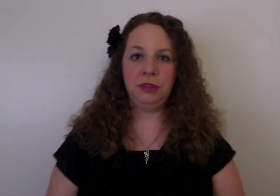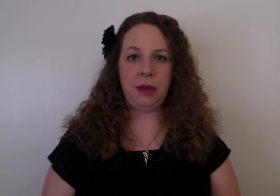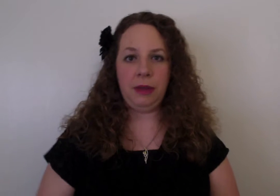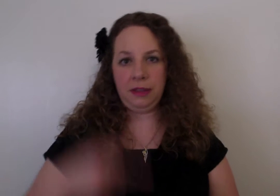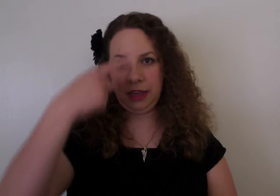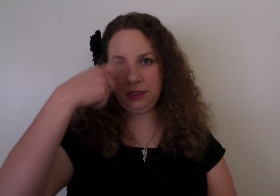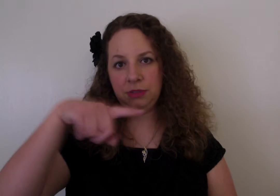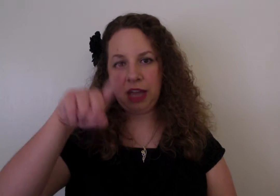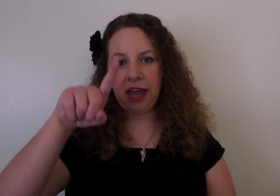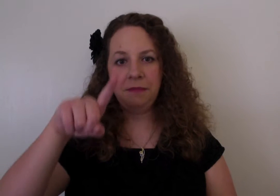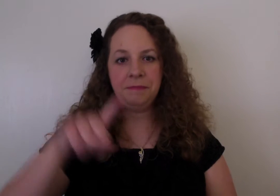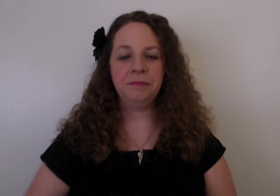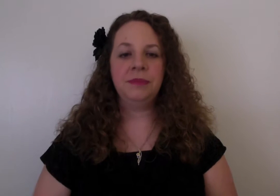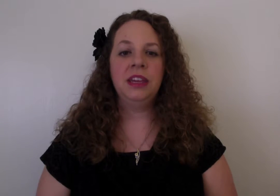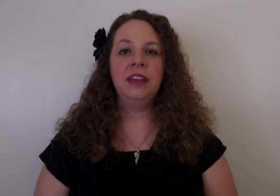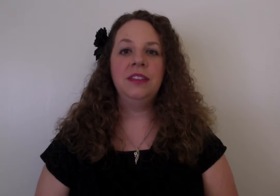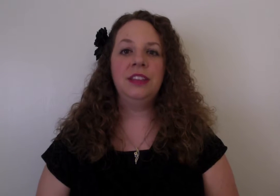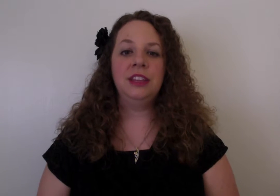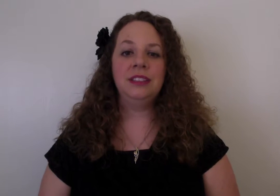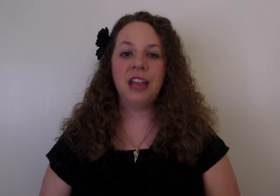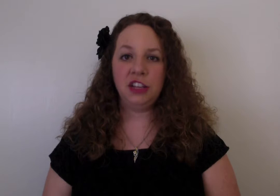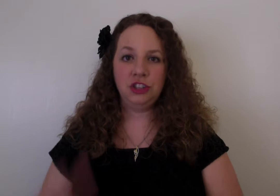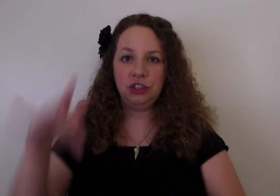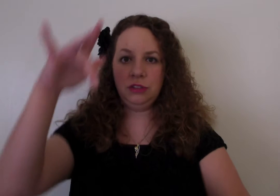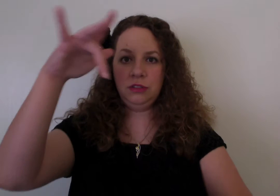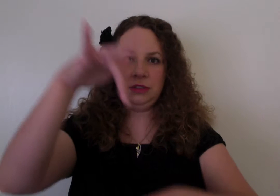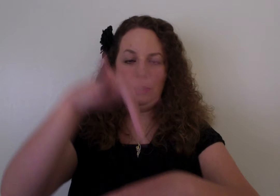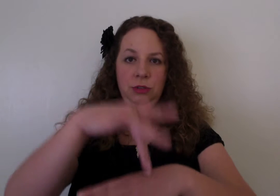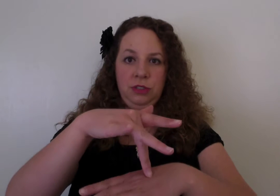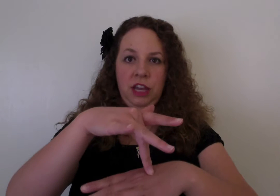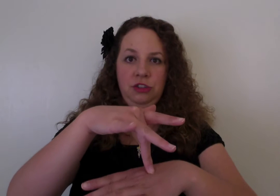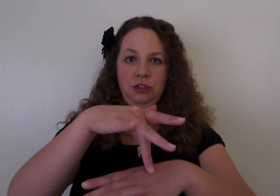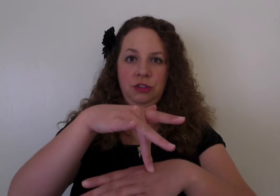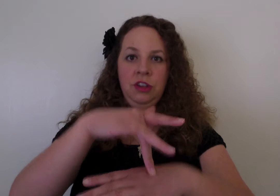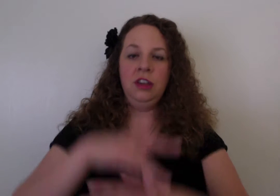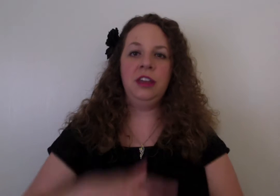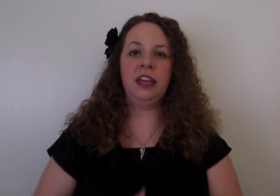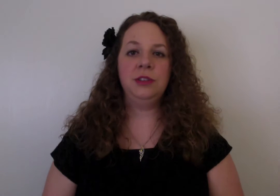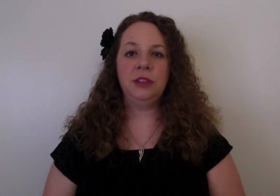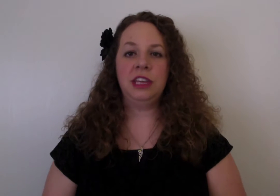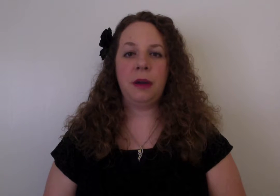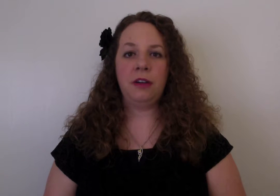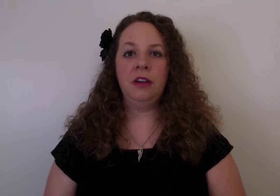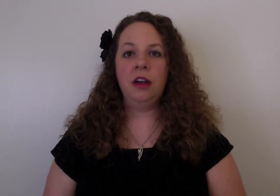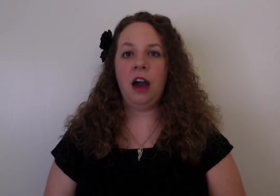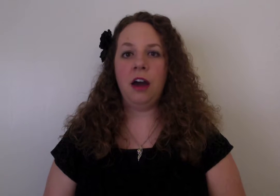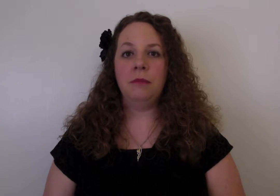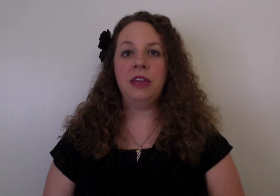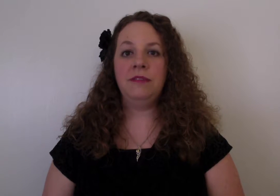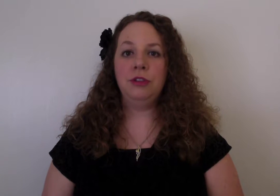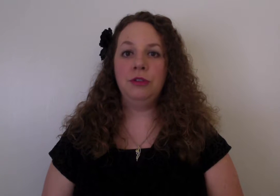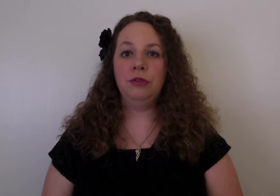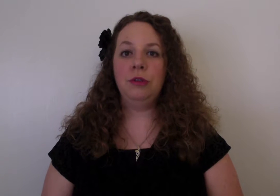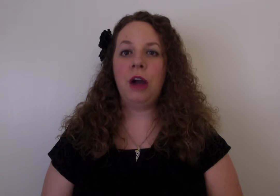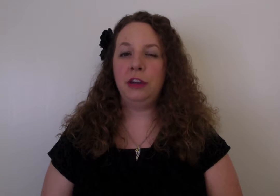that way. Okay. So Thai. Then touch. So touch. Okay. So think about if you, I know